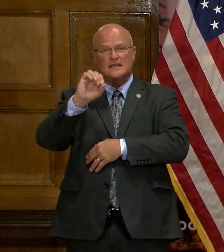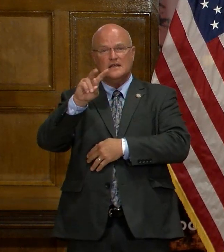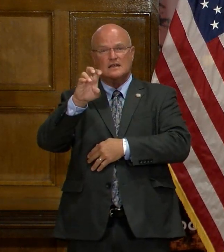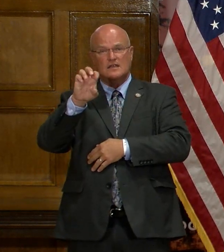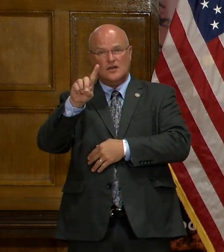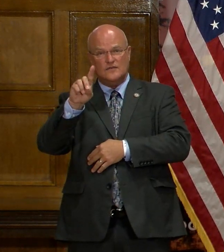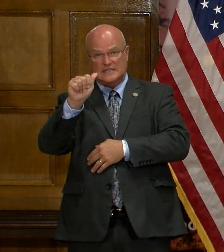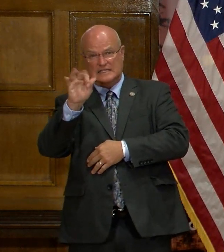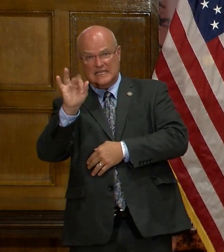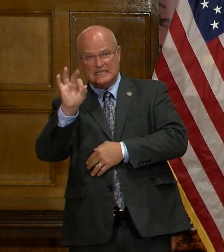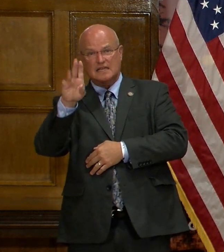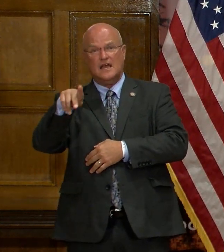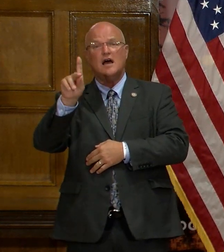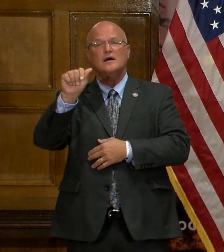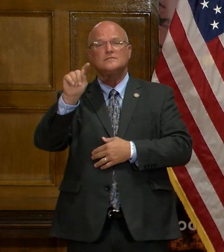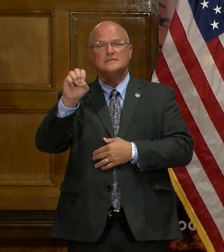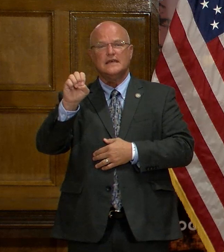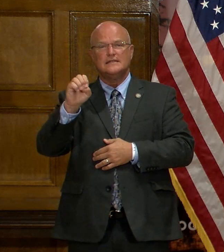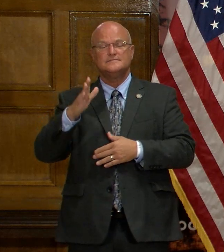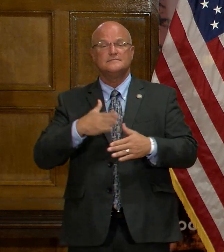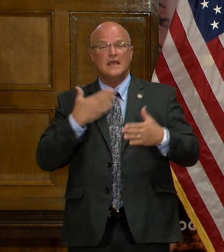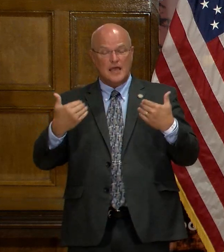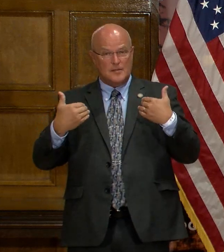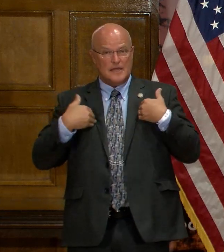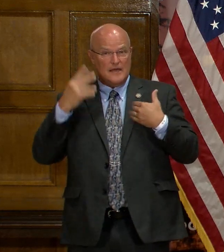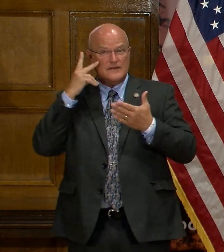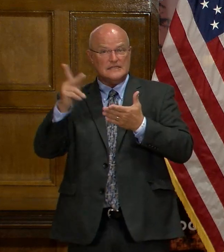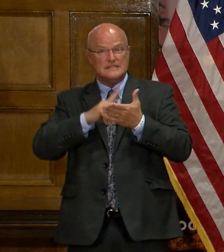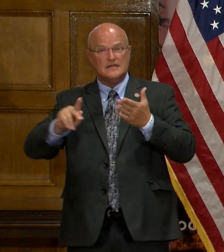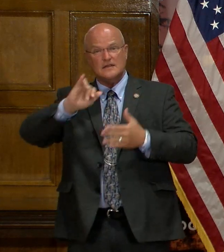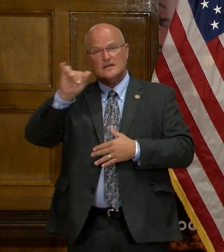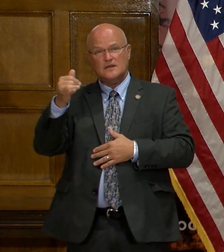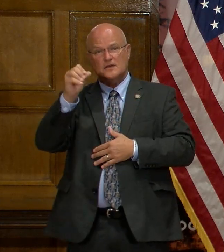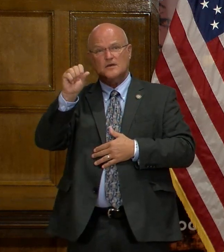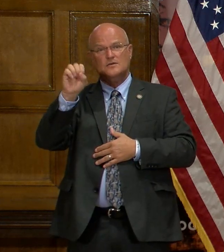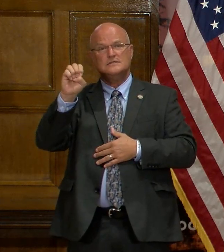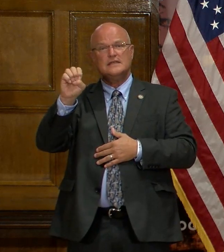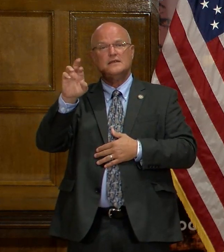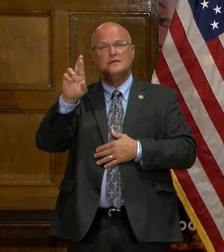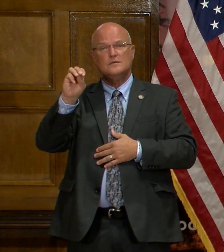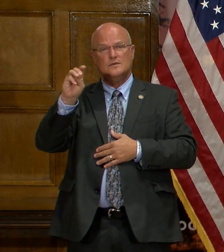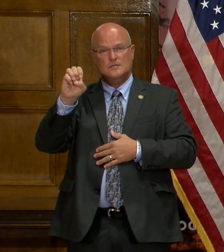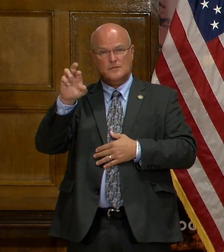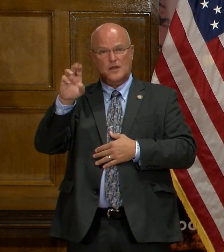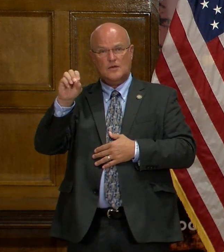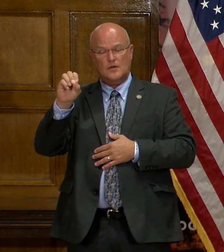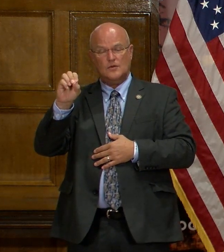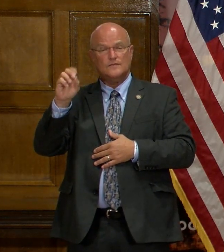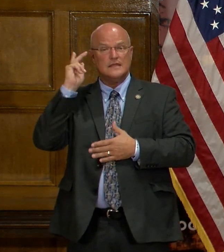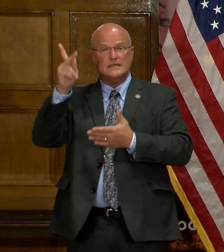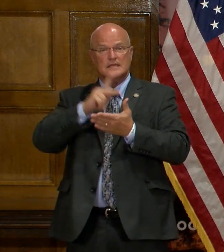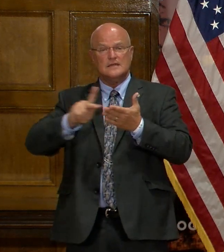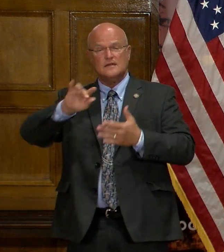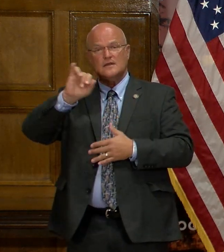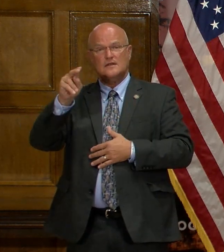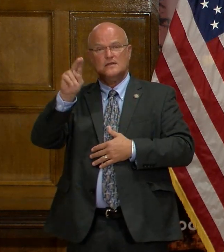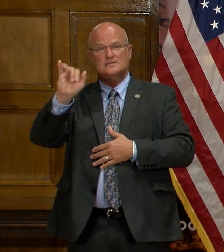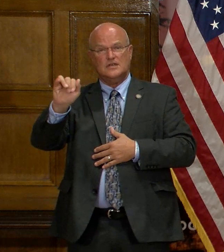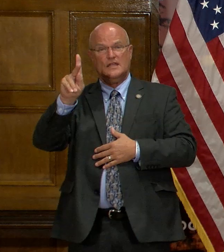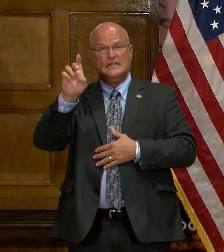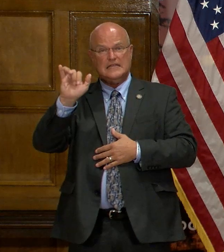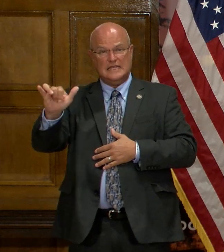COVID-19 update. I'm pleased to be joined by Secretary Jose Romero, Secretary Johnny Key of the